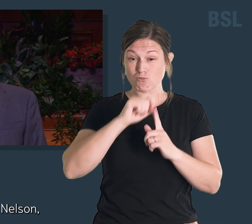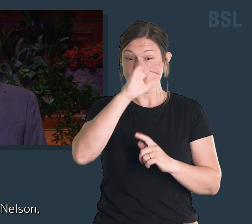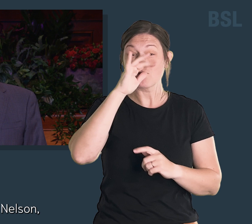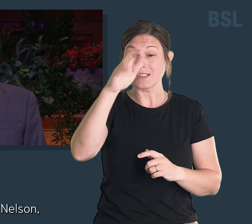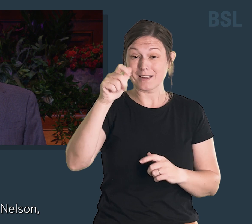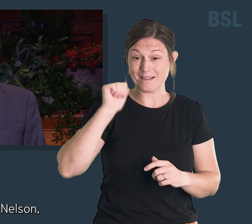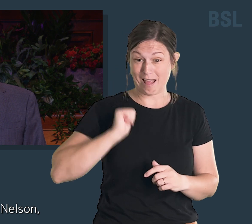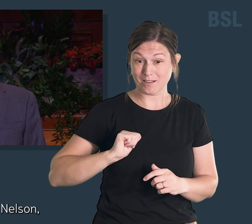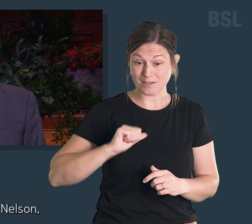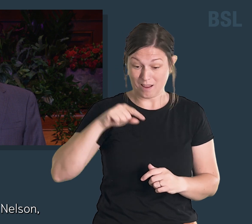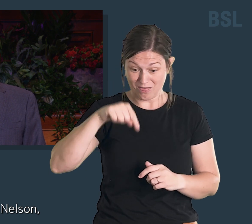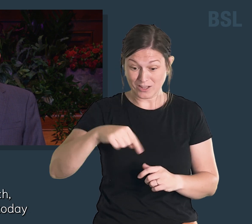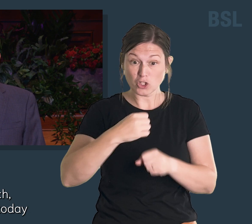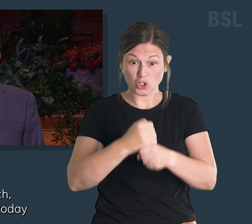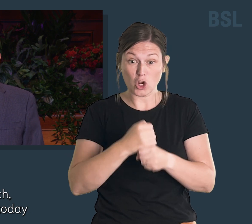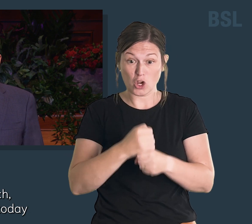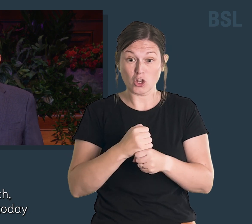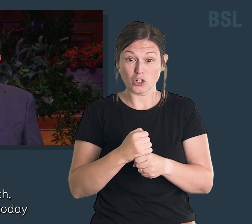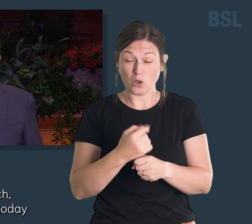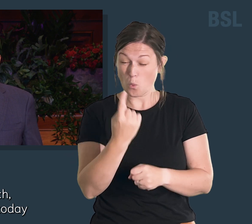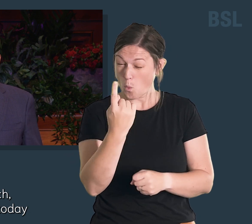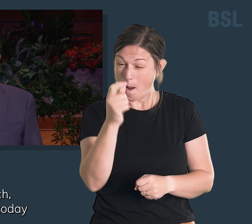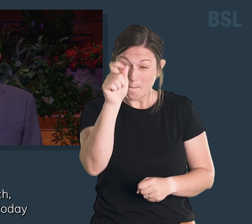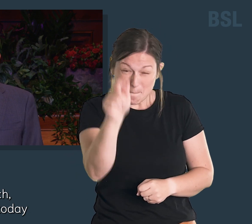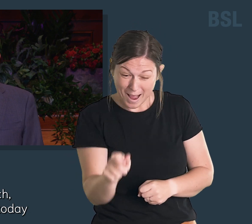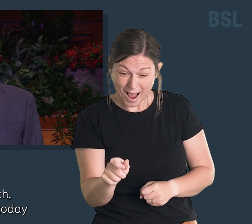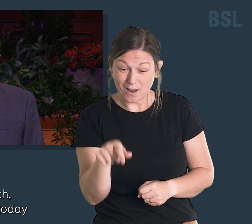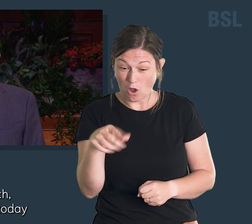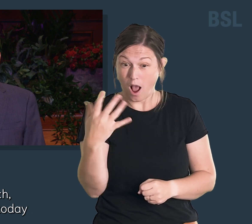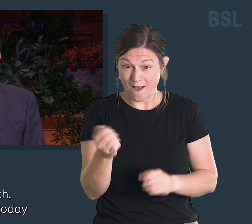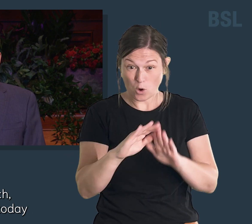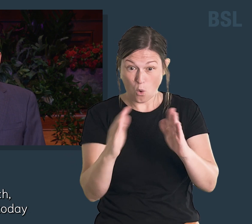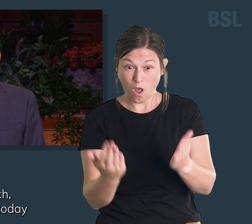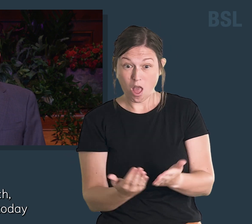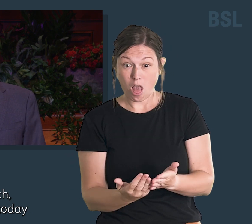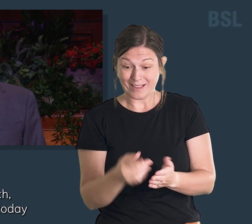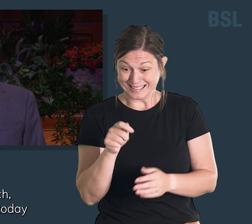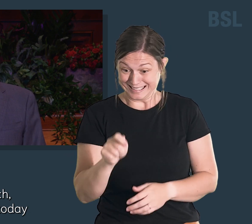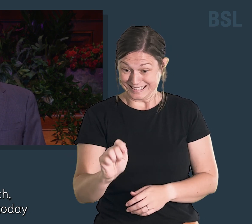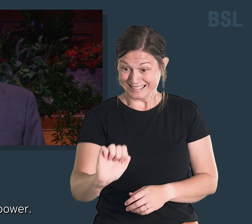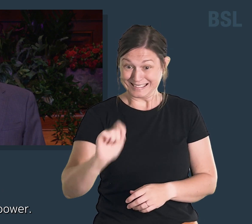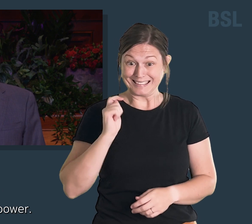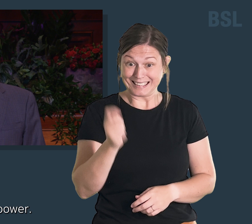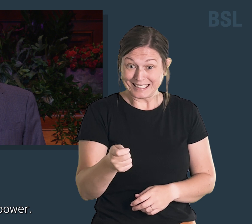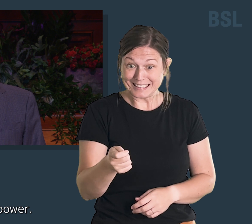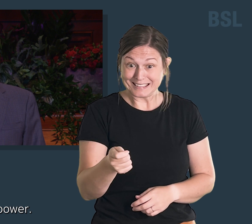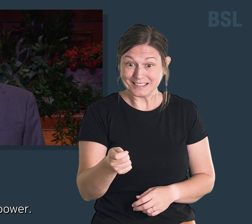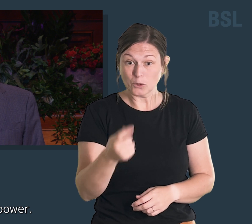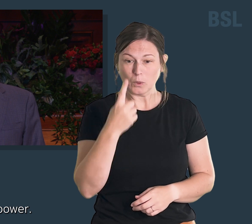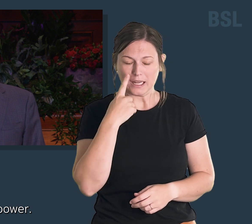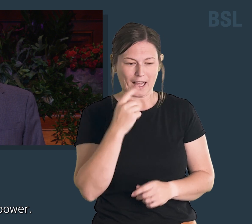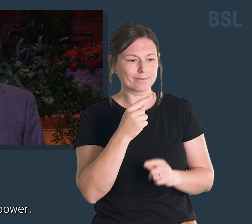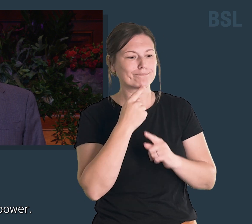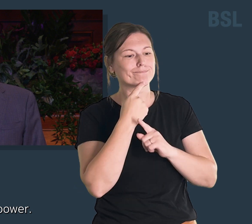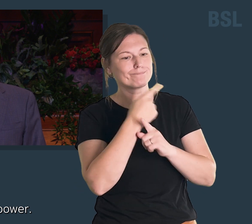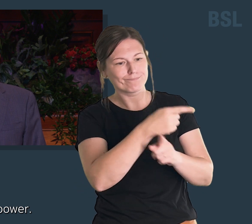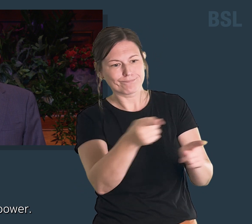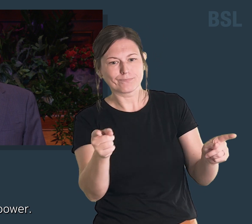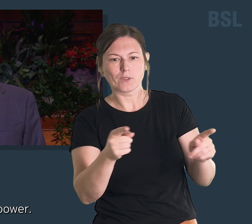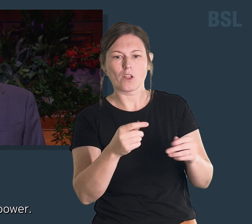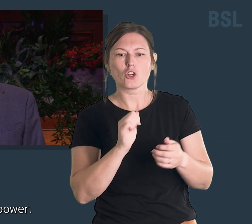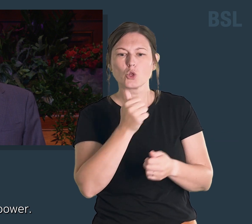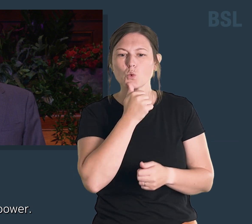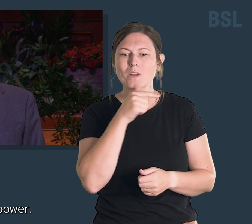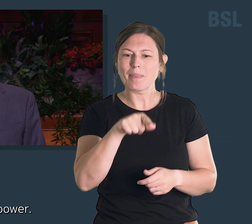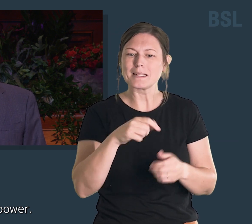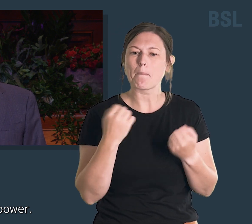testify that President Russell M. Nelson, as President of the Church, is the one man on earth today that by his keys directs